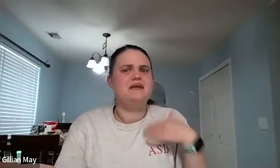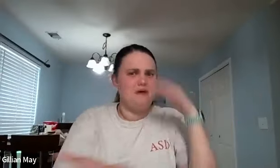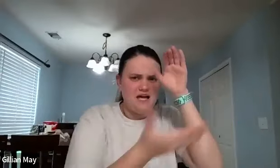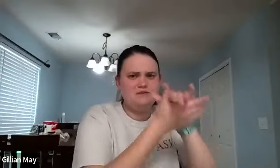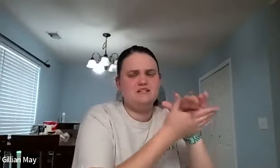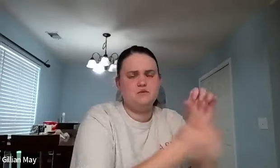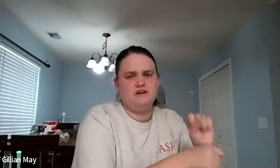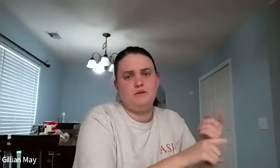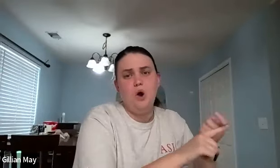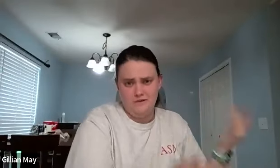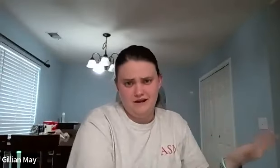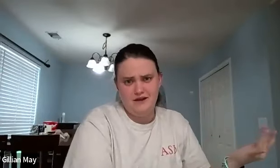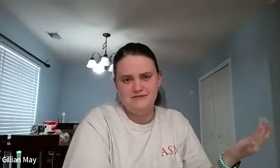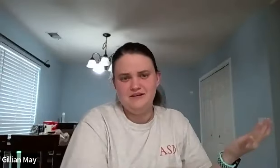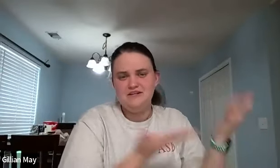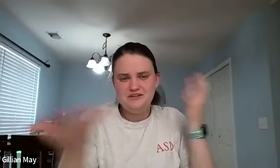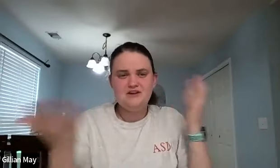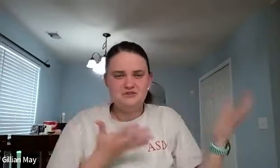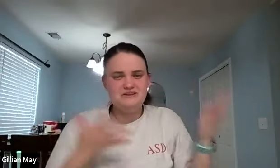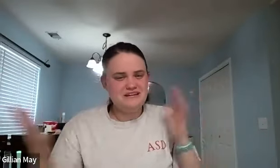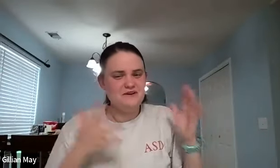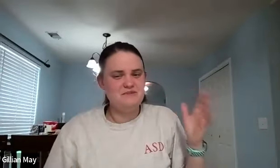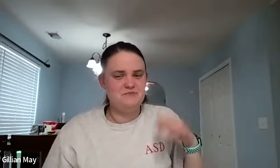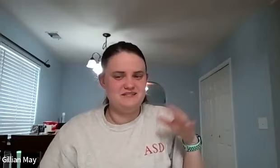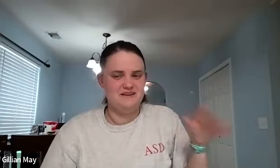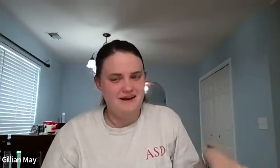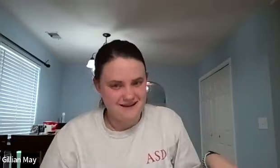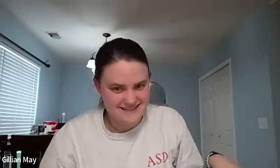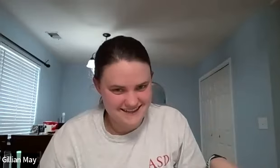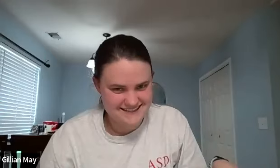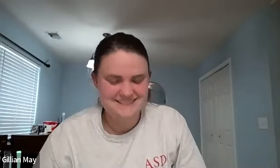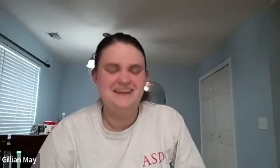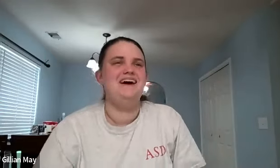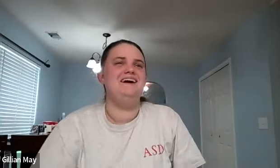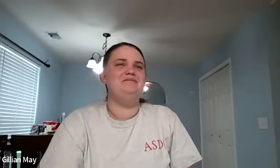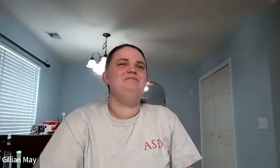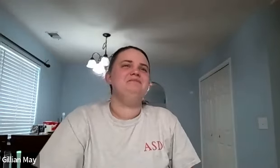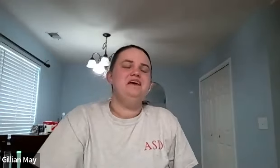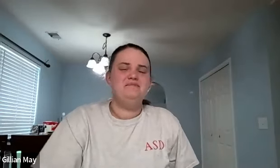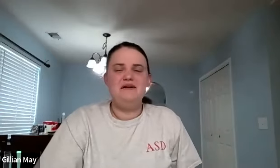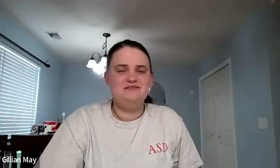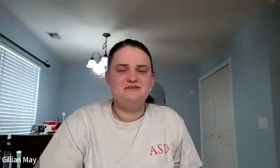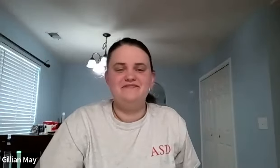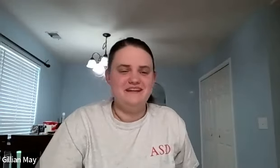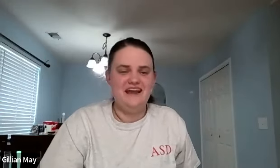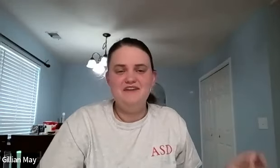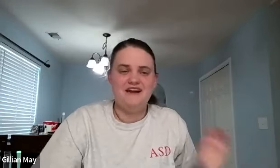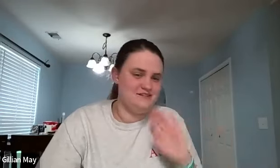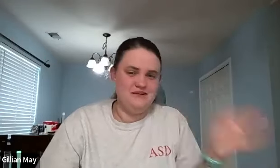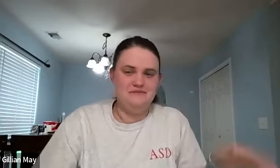yeah, my husband is working from home right now. So it is very much based on context. But that was always I've asked so many